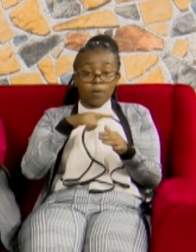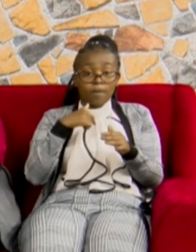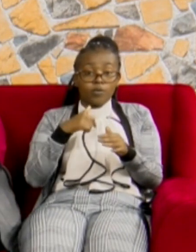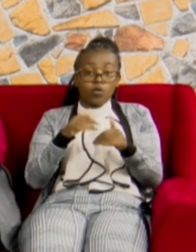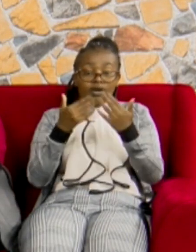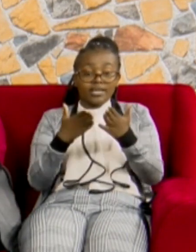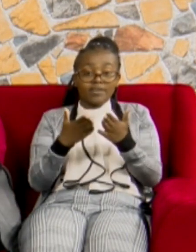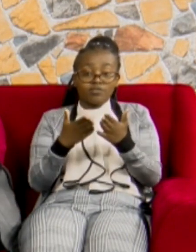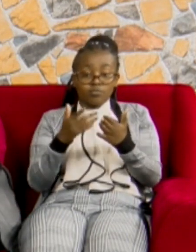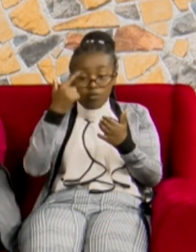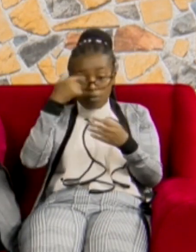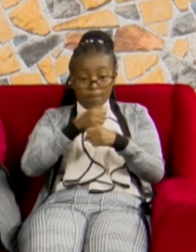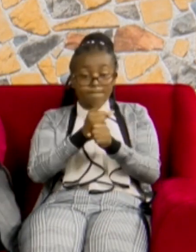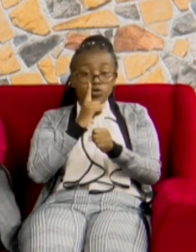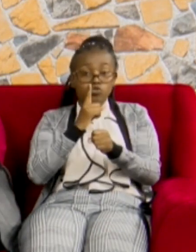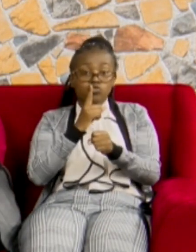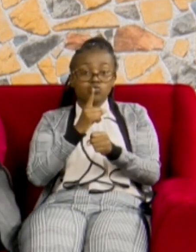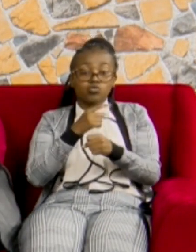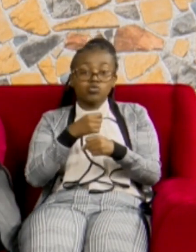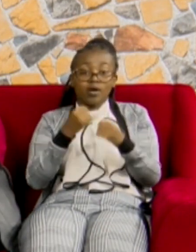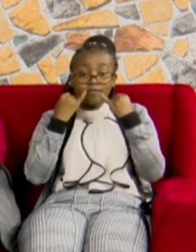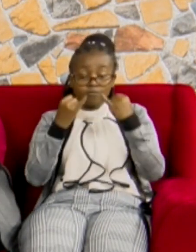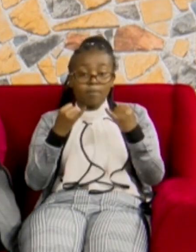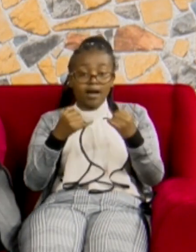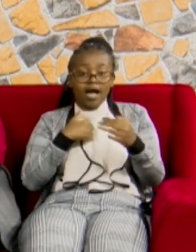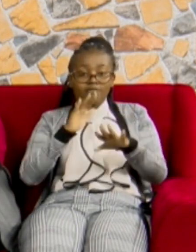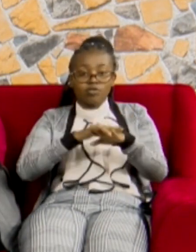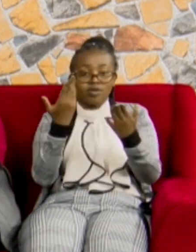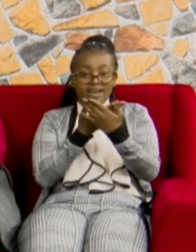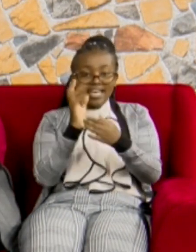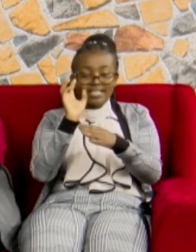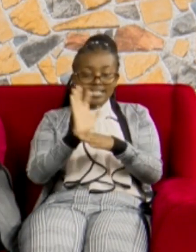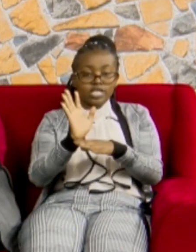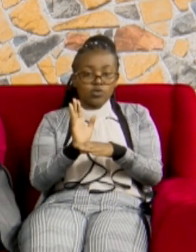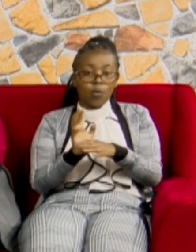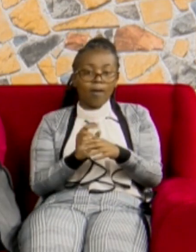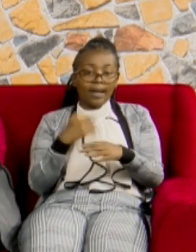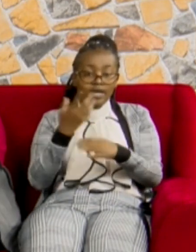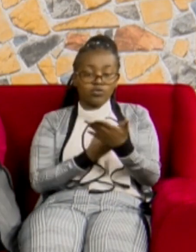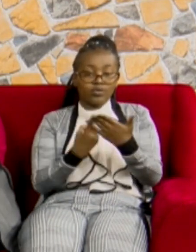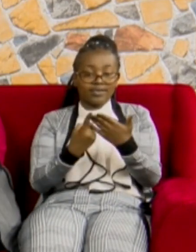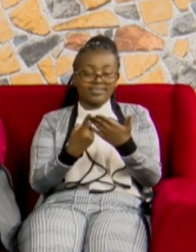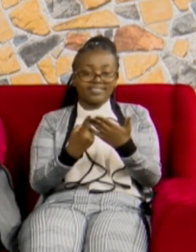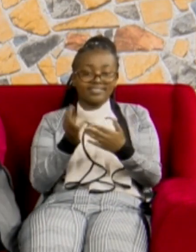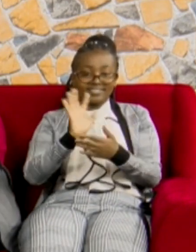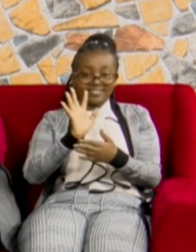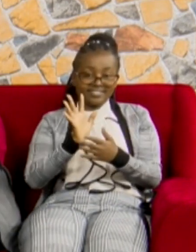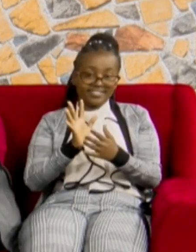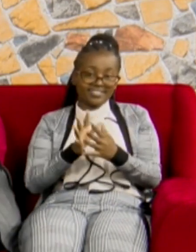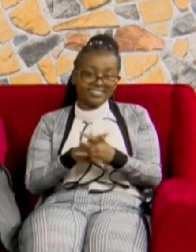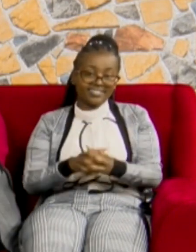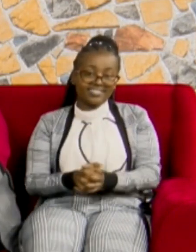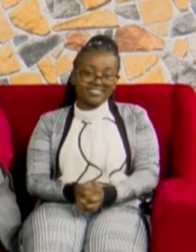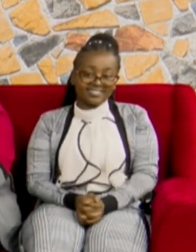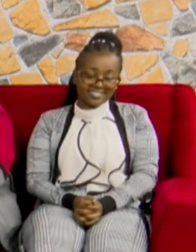all give sacrifices to make sure that you are informed. Have a good night and see you next week. Bye. Thank you,